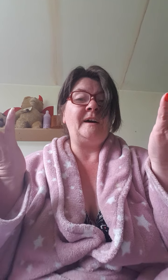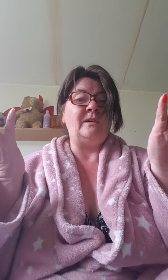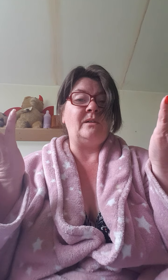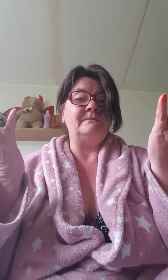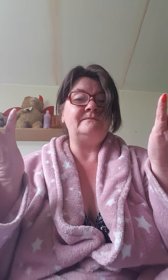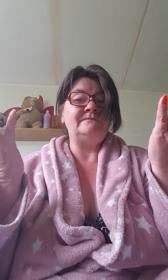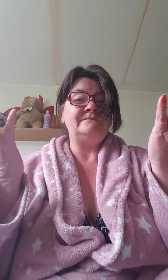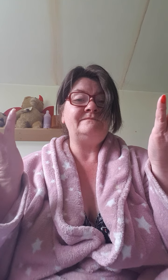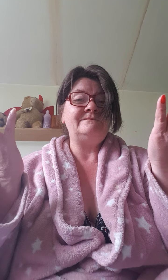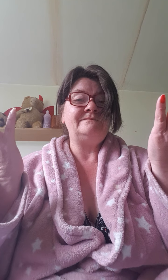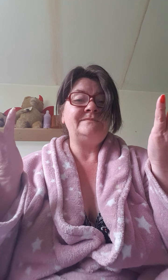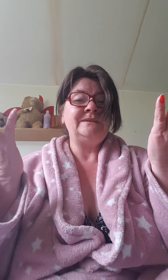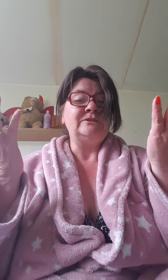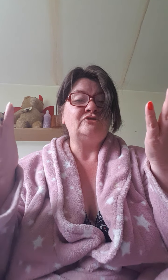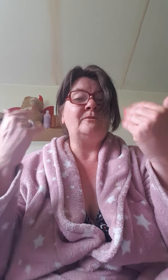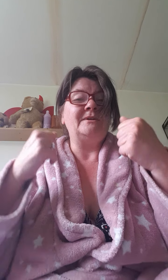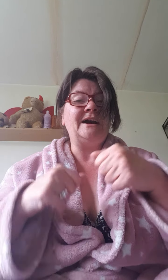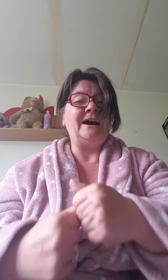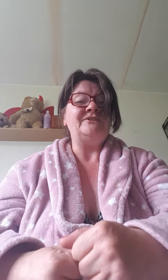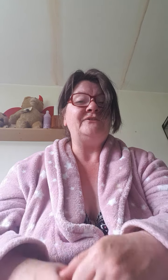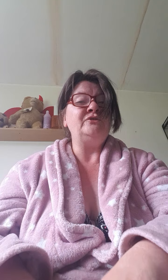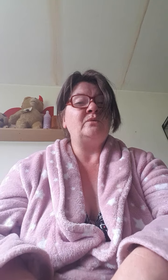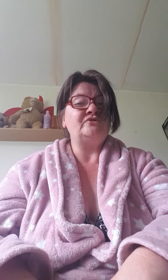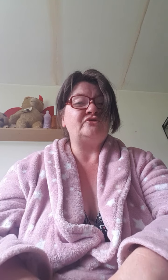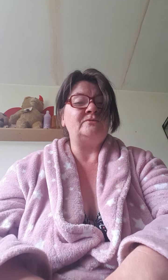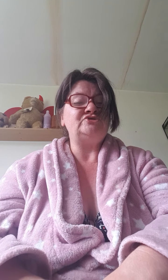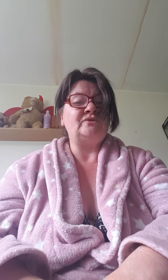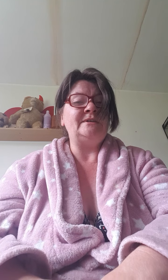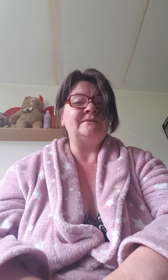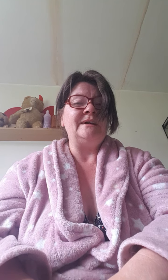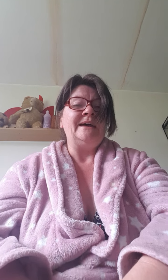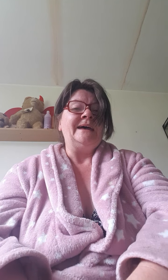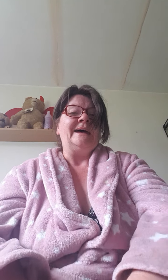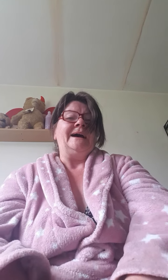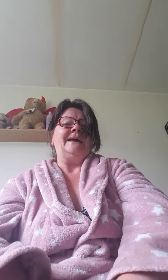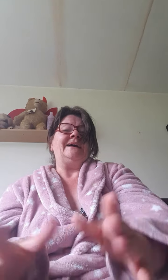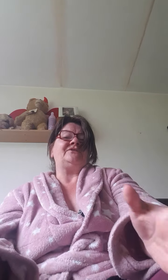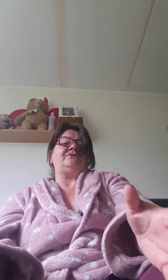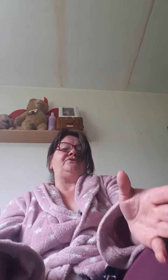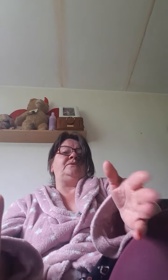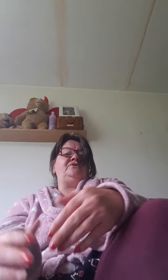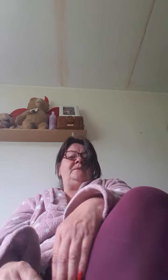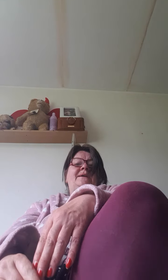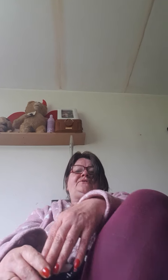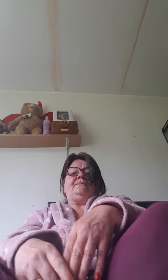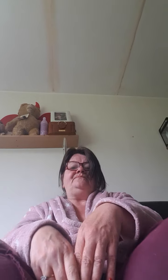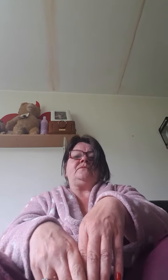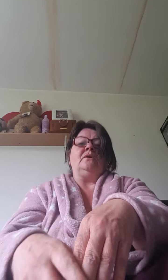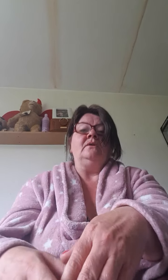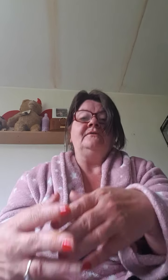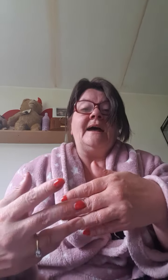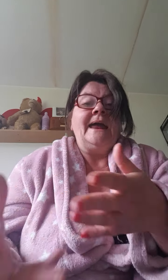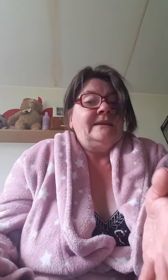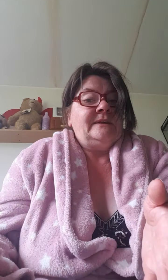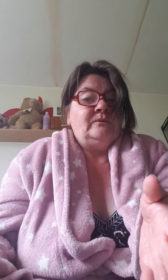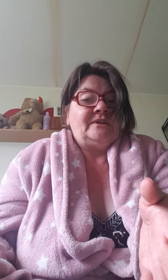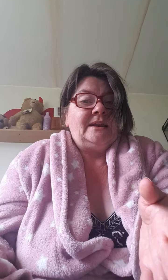lot. Come on, guys, if you want to come and join and ask to do it with anything with sign